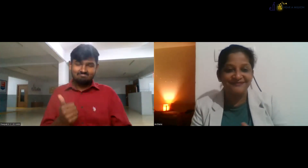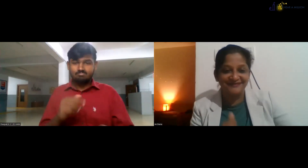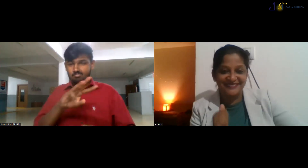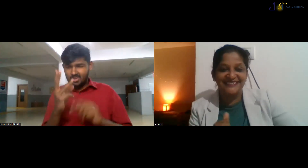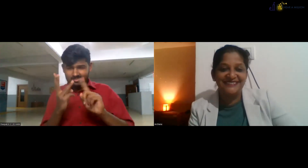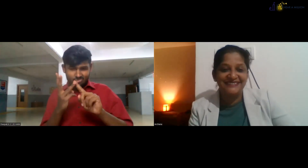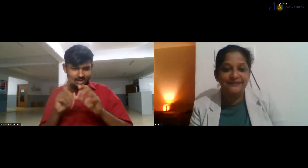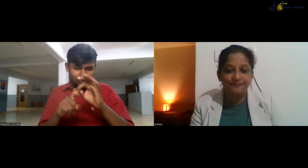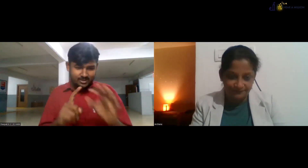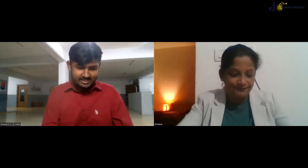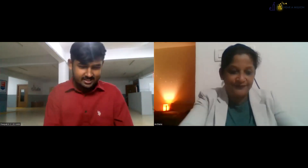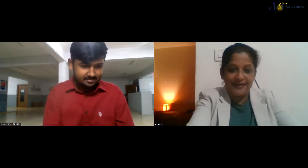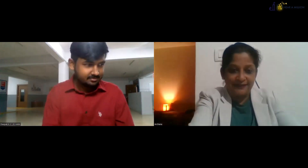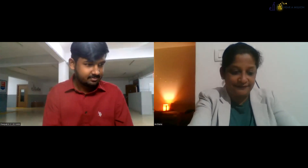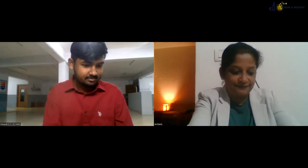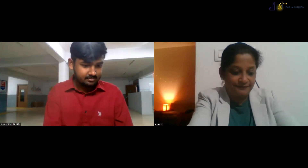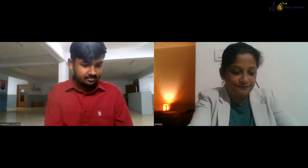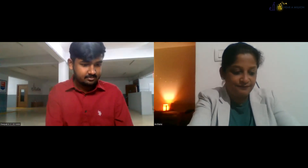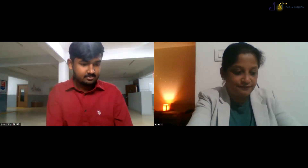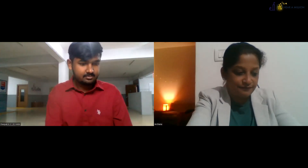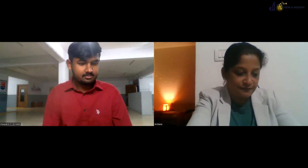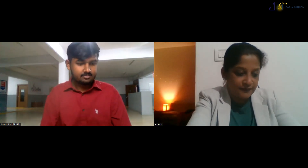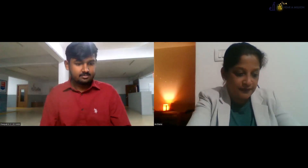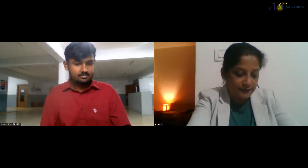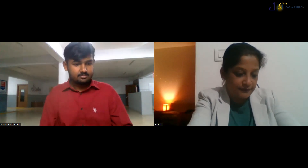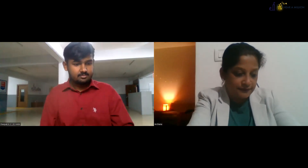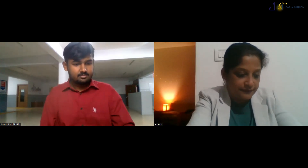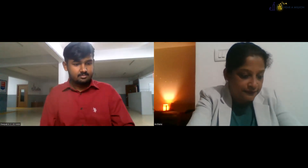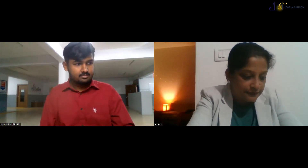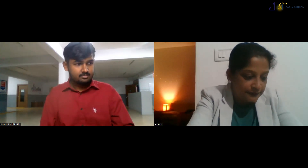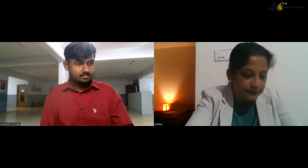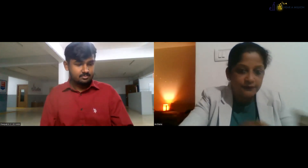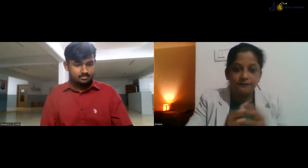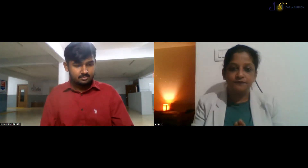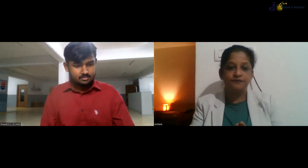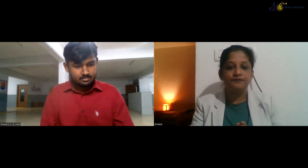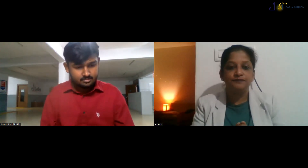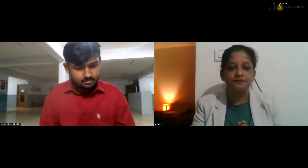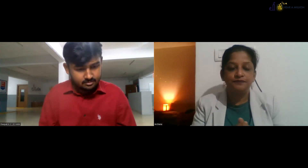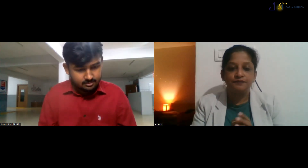Yeah, it's a big challenge. I know. I understood that thing. Yeah. Next question I would like to ask you here.